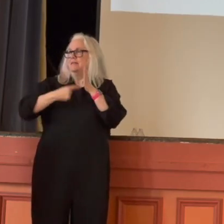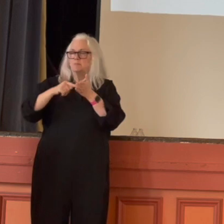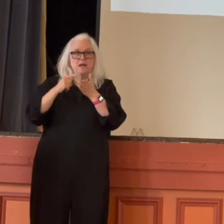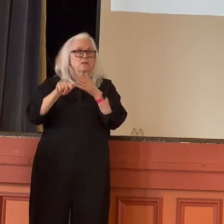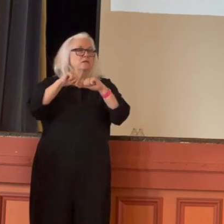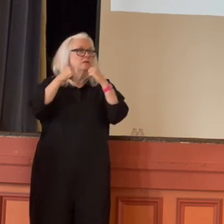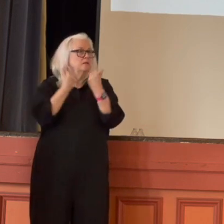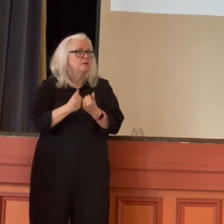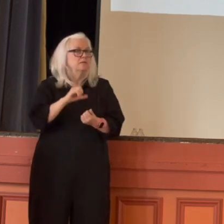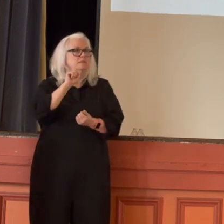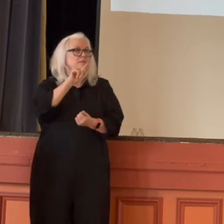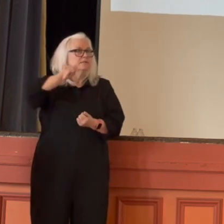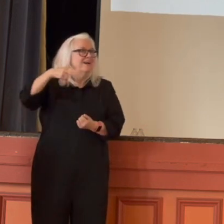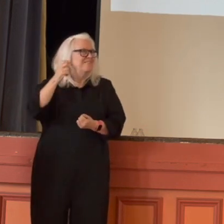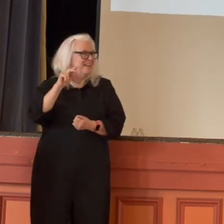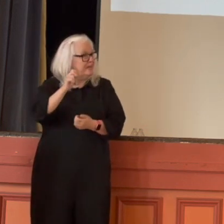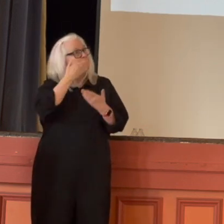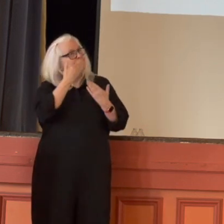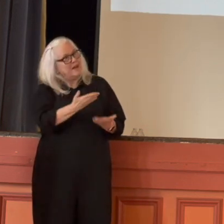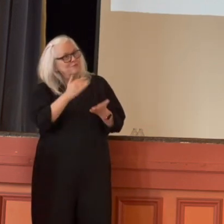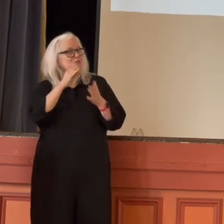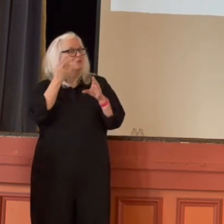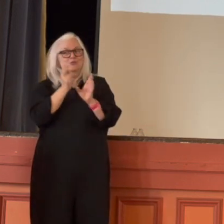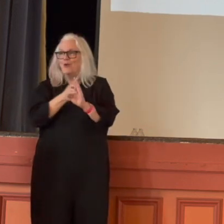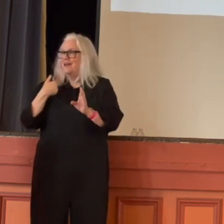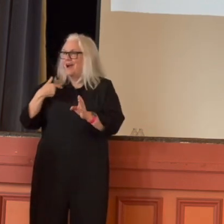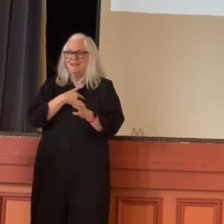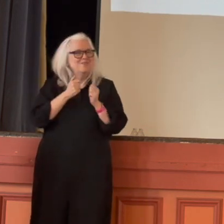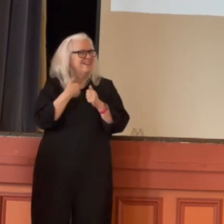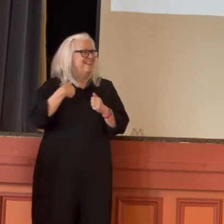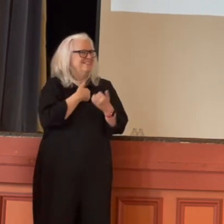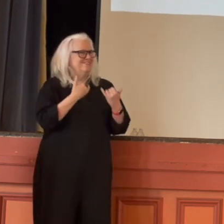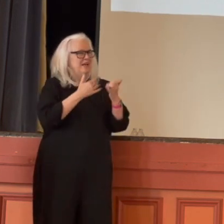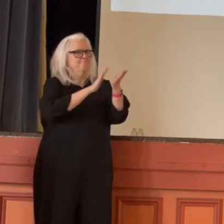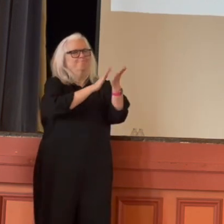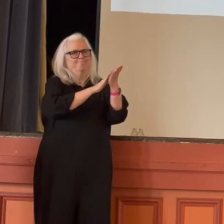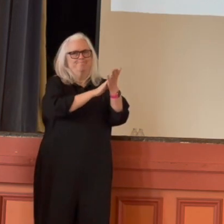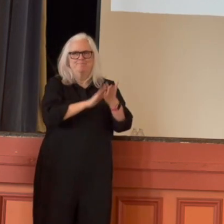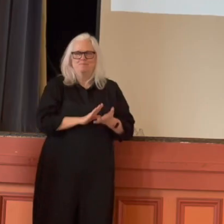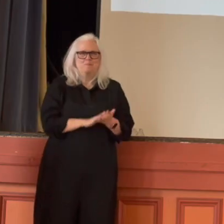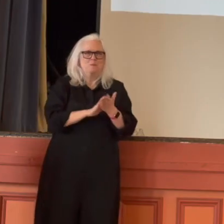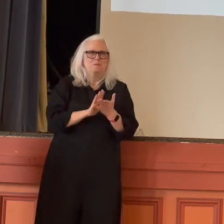Ms. Stephanie Lee. Thank you so much for joining us. She's with us today. Thank you.